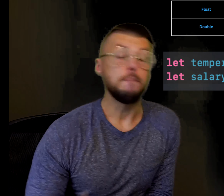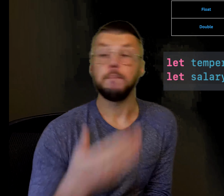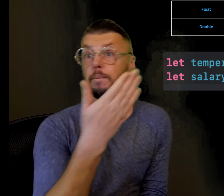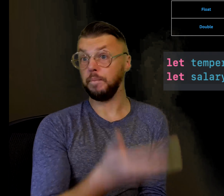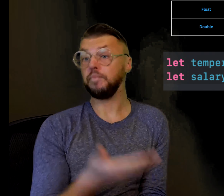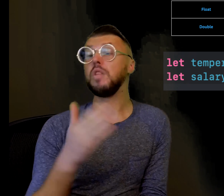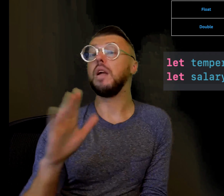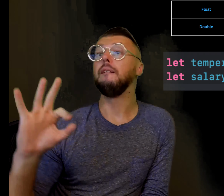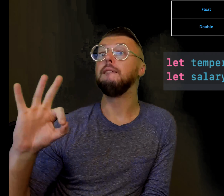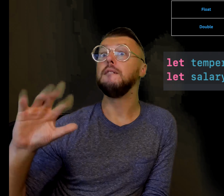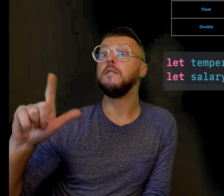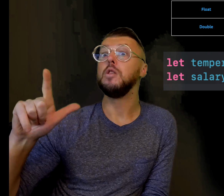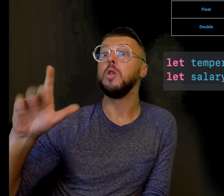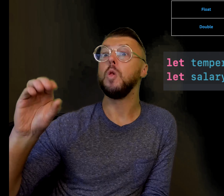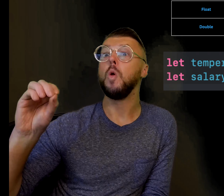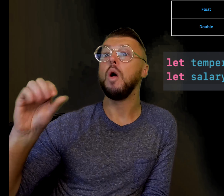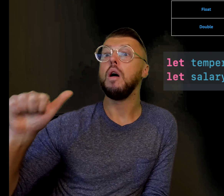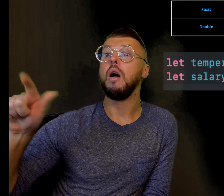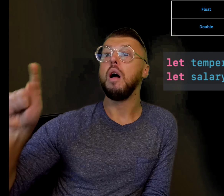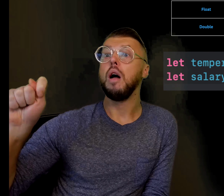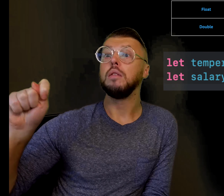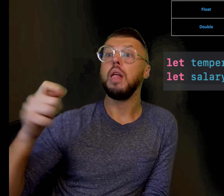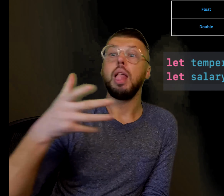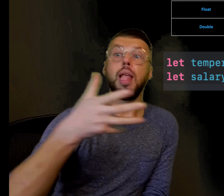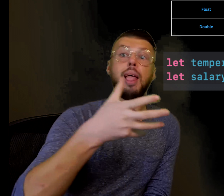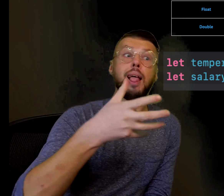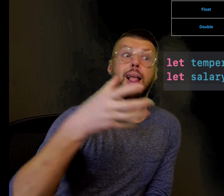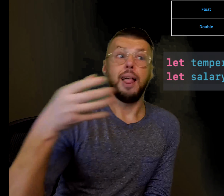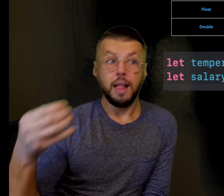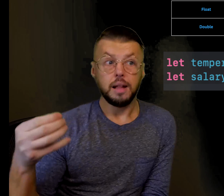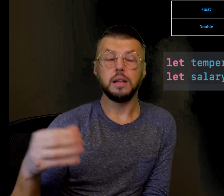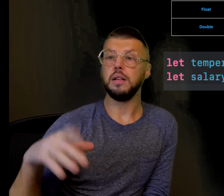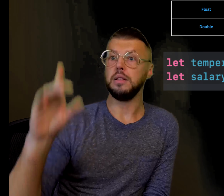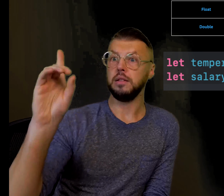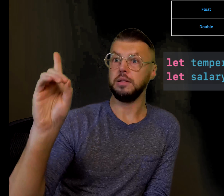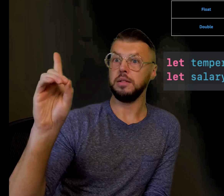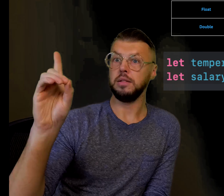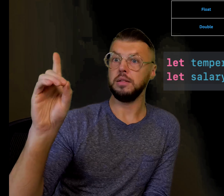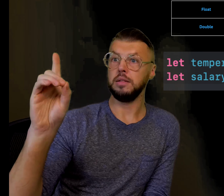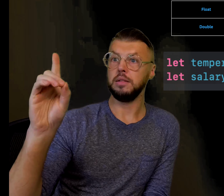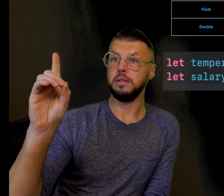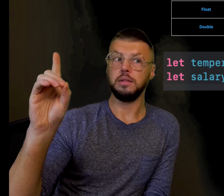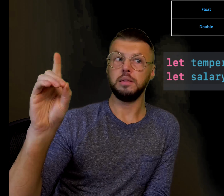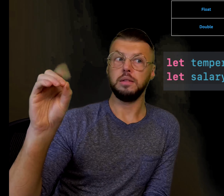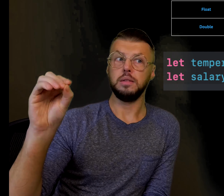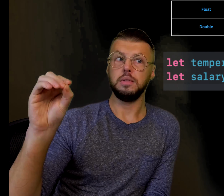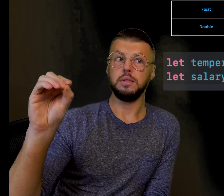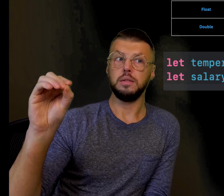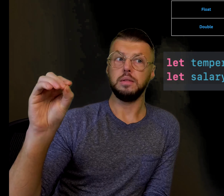numbers, so let's talk about it now. So we have float and double.